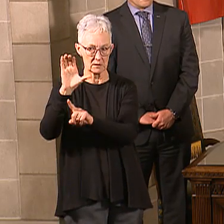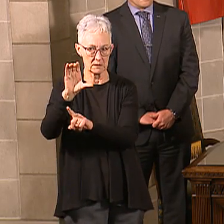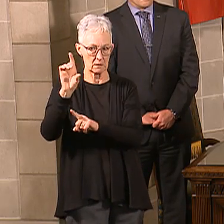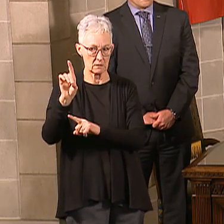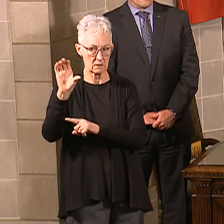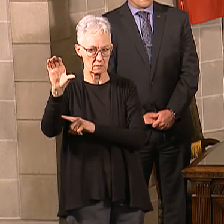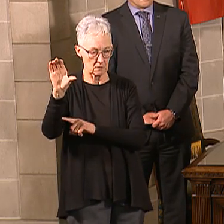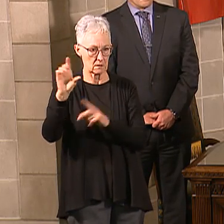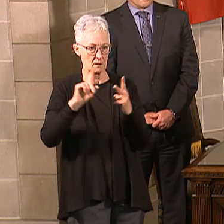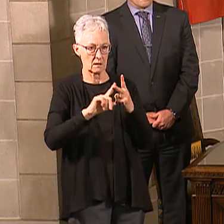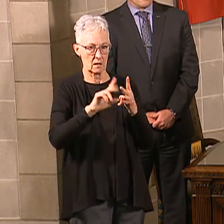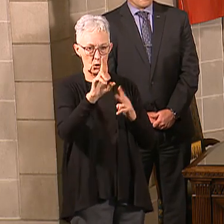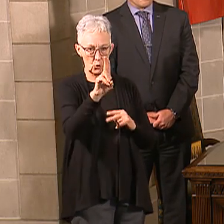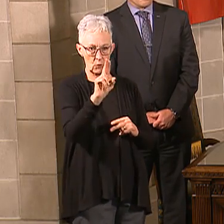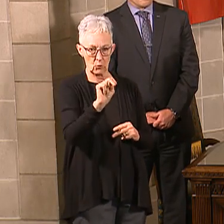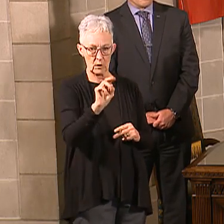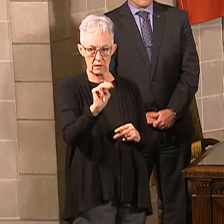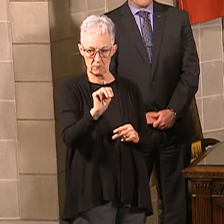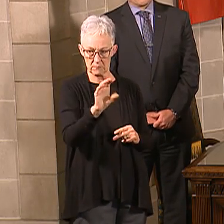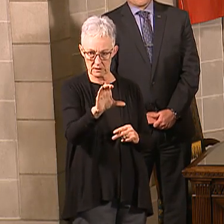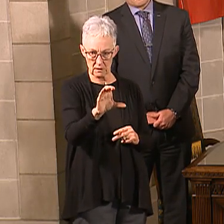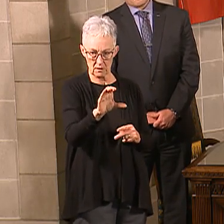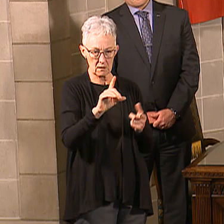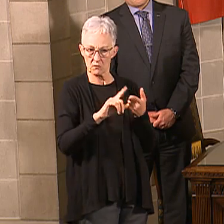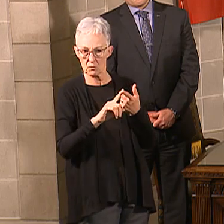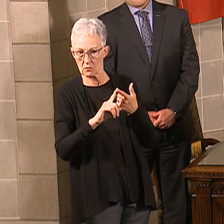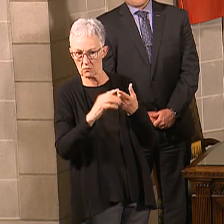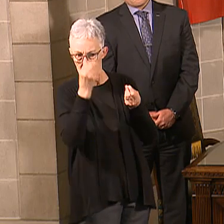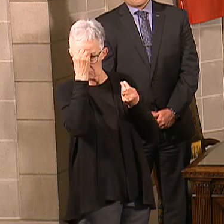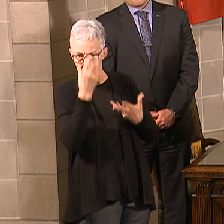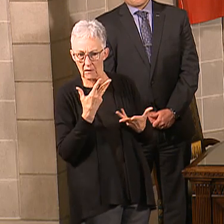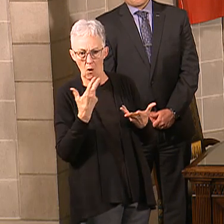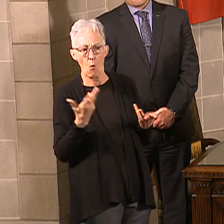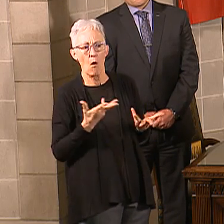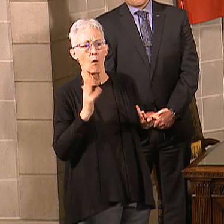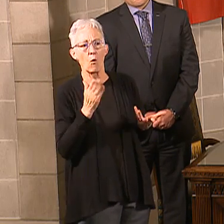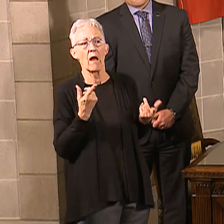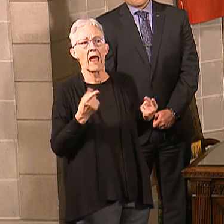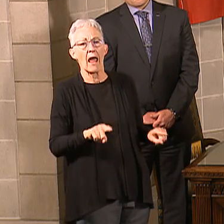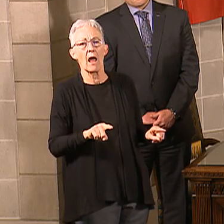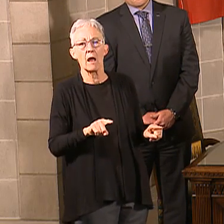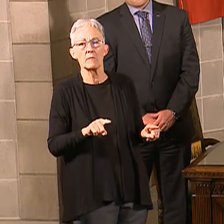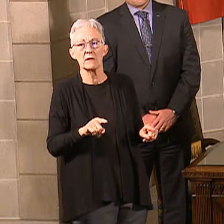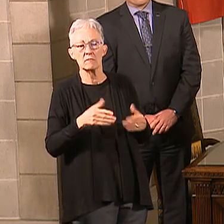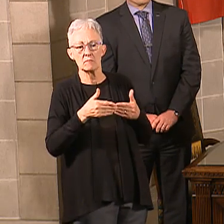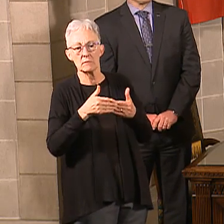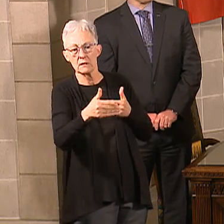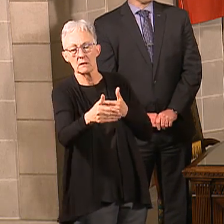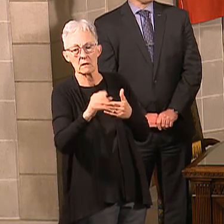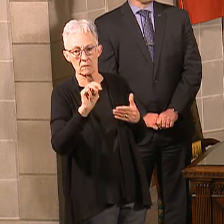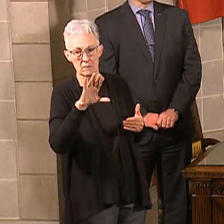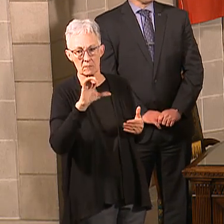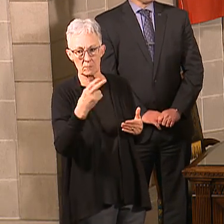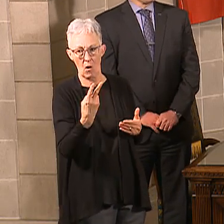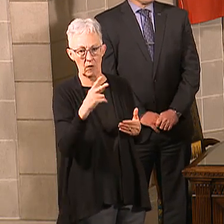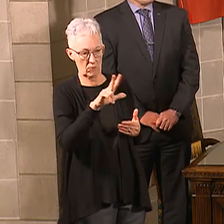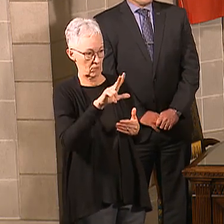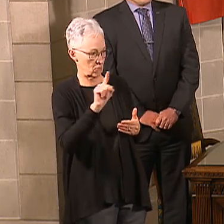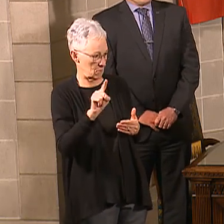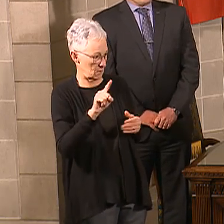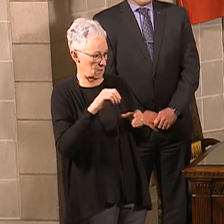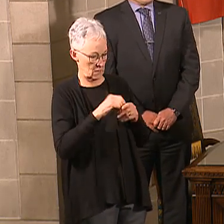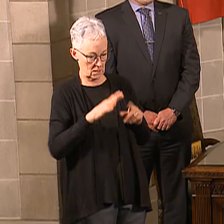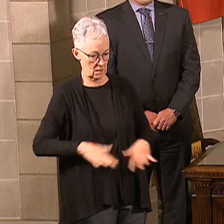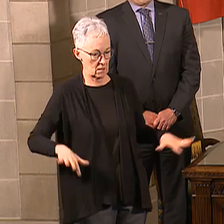UNMC to make a determination what will happen after March 31st in most of the rest of the state. Now, of course, in Douglas,